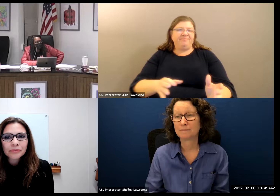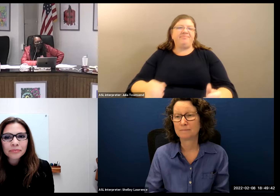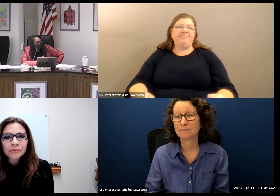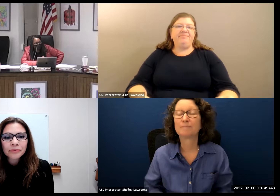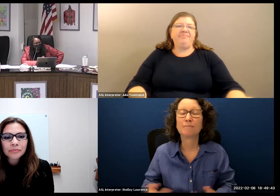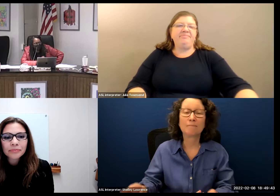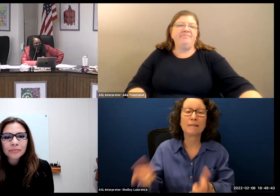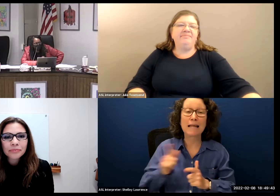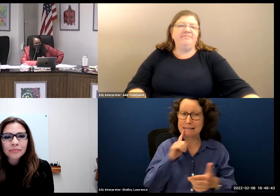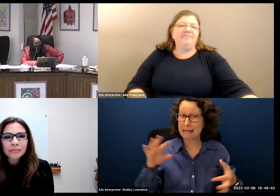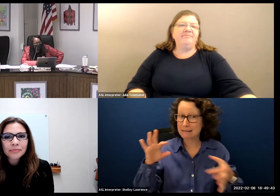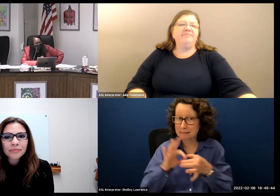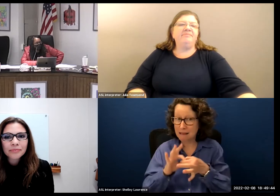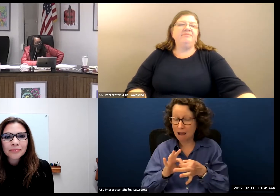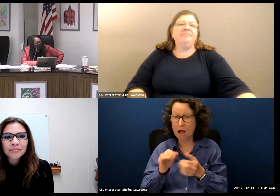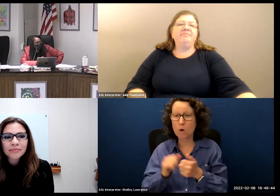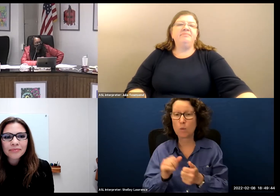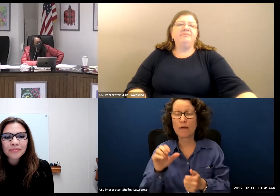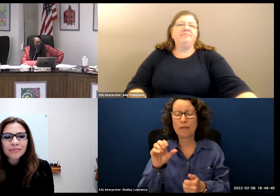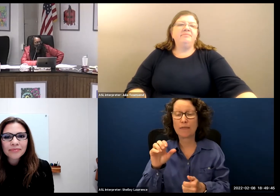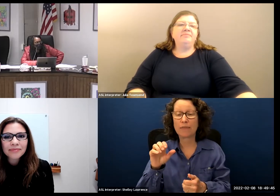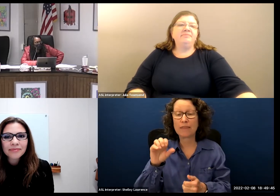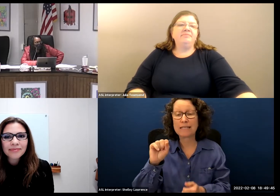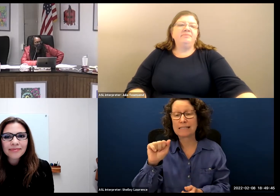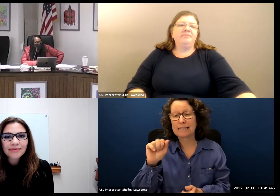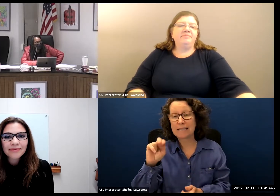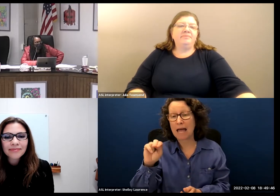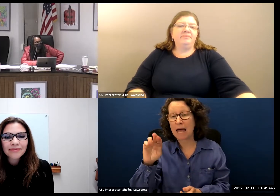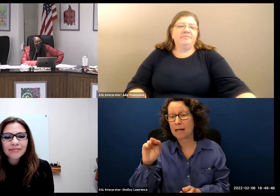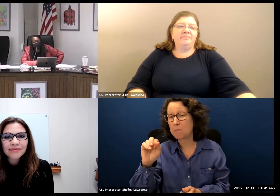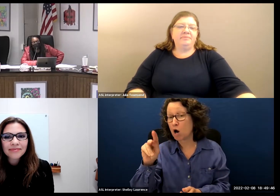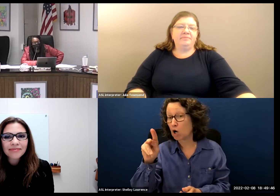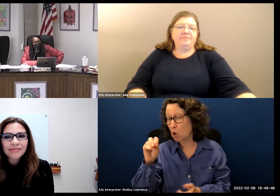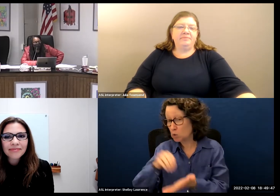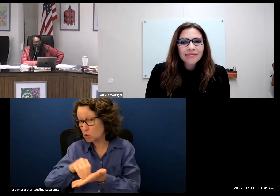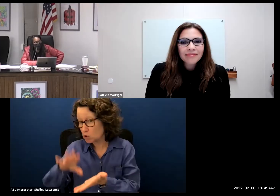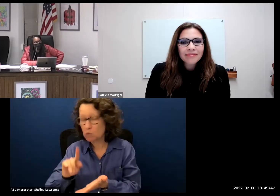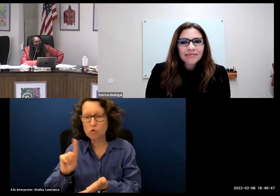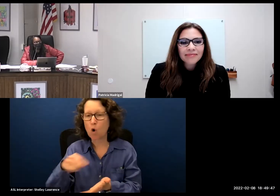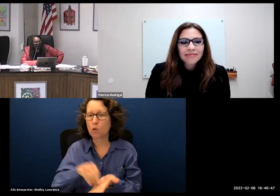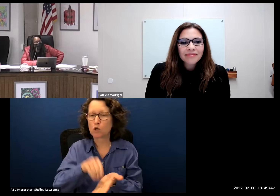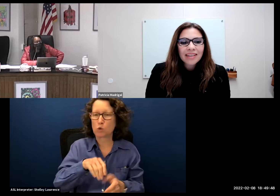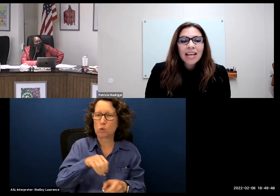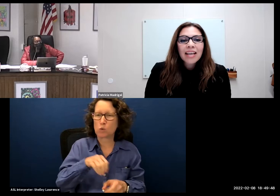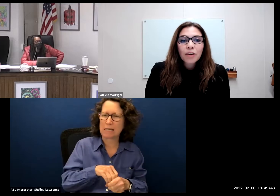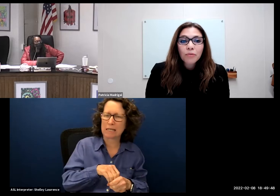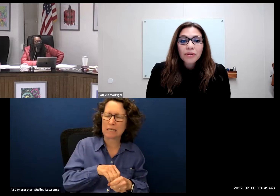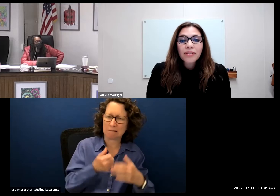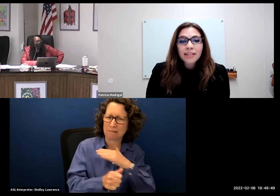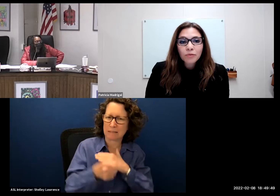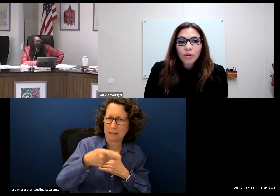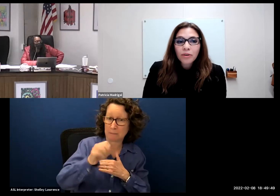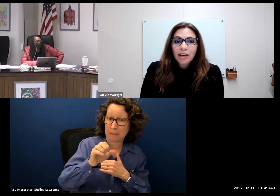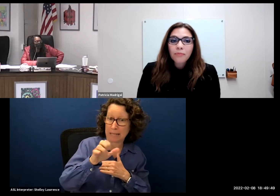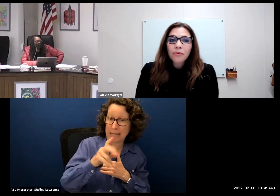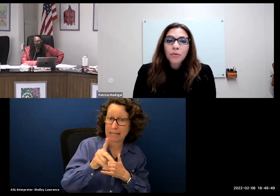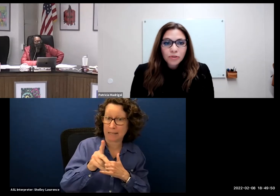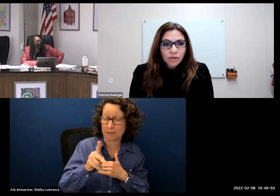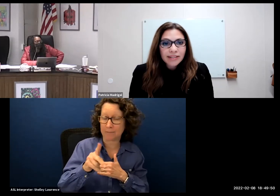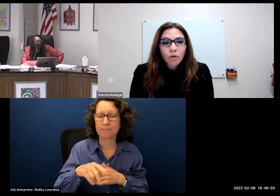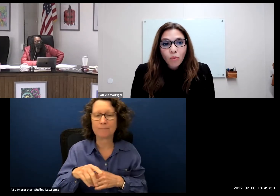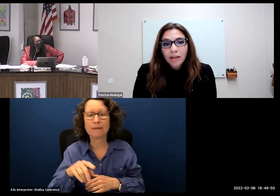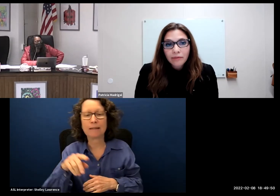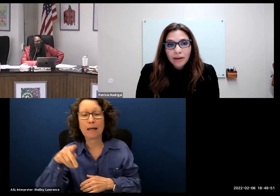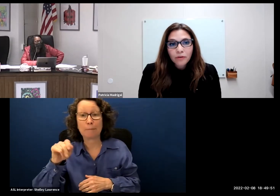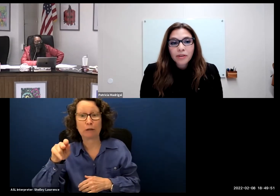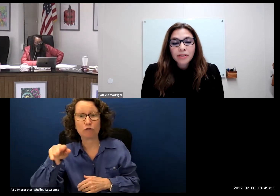with the health at San Marcos, the health program there? Are we in those students, or is it only students that are in Peak? This will, the